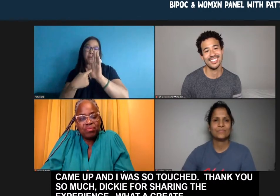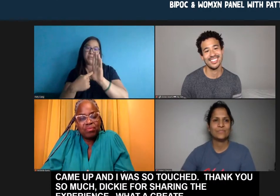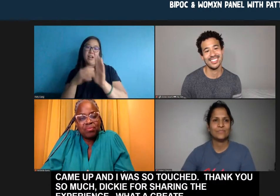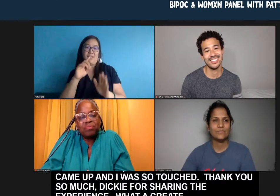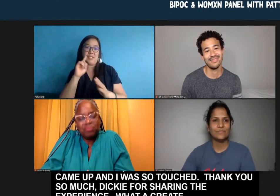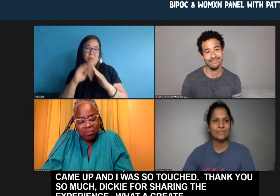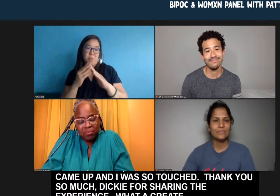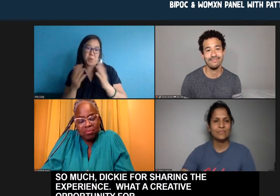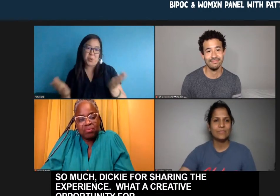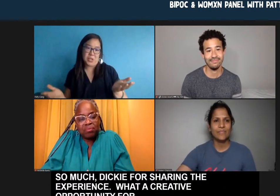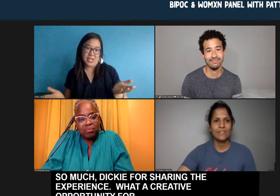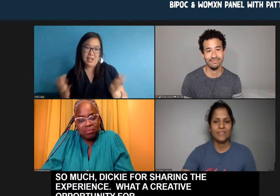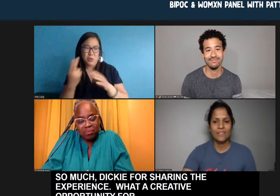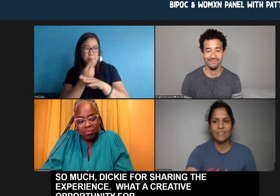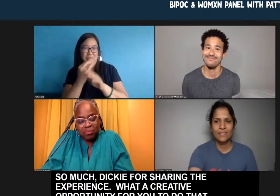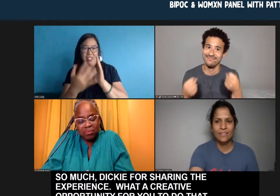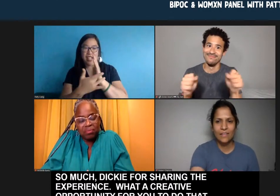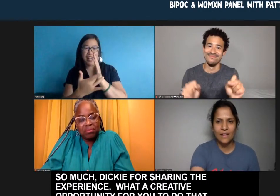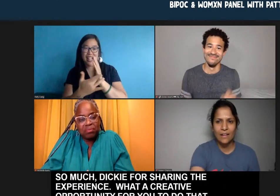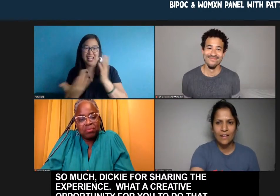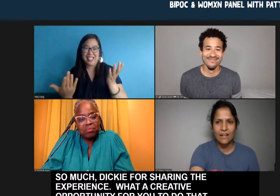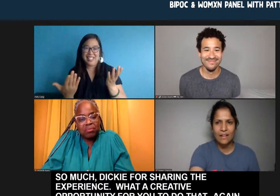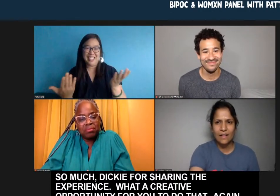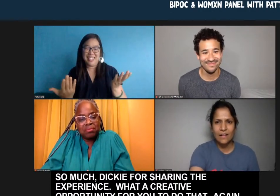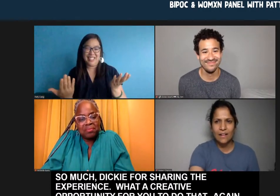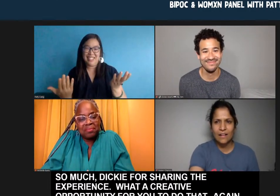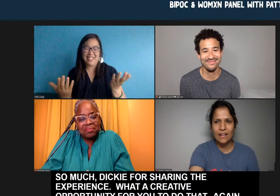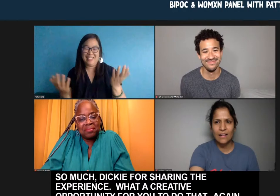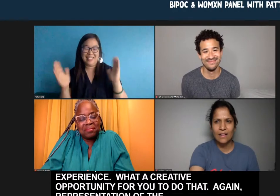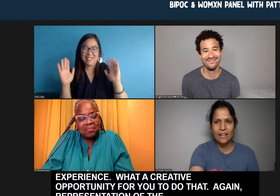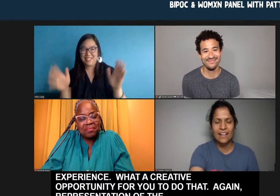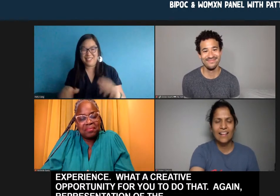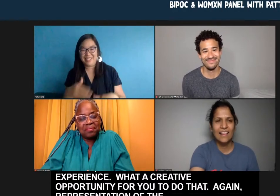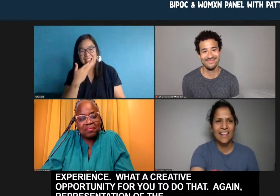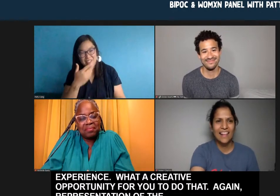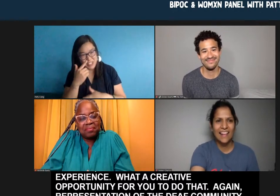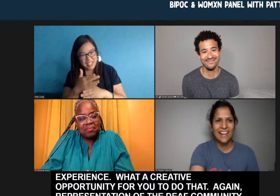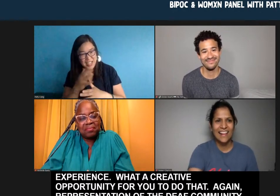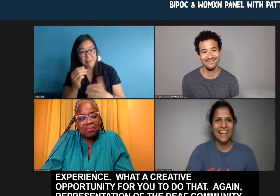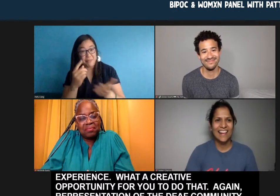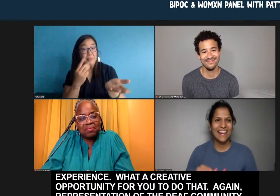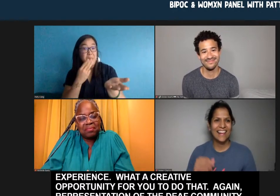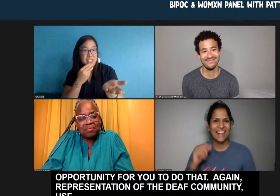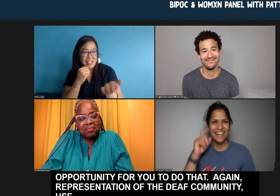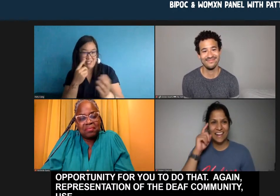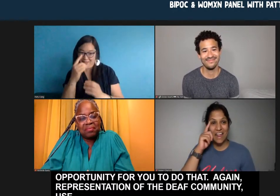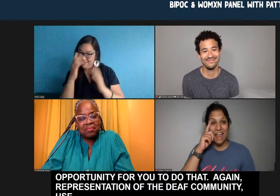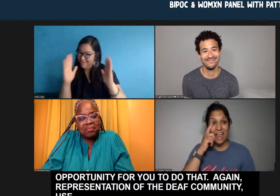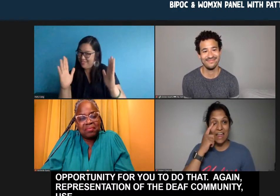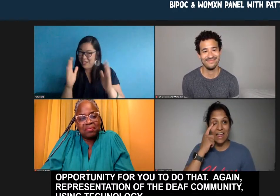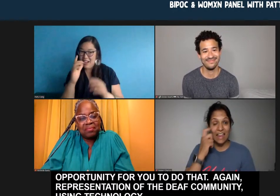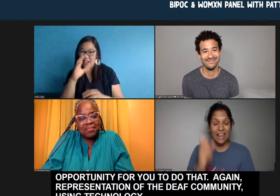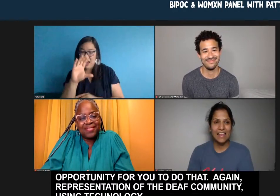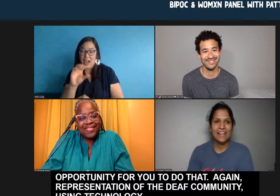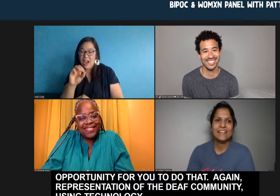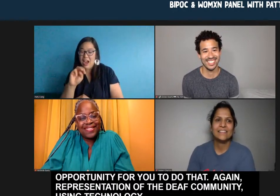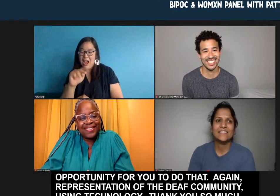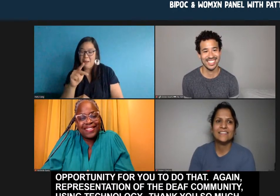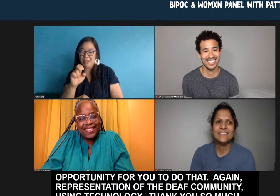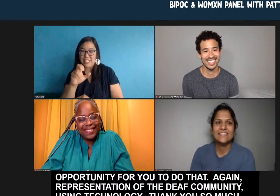And again, just representation of the deaf community and using technology, and that, thank you so much. Thank you for sharing about that.